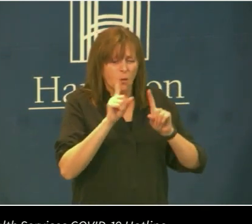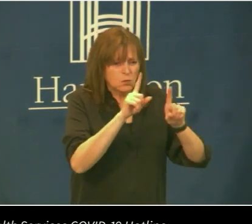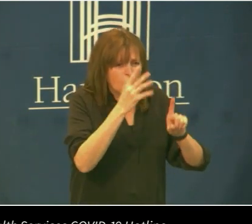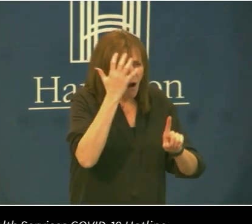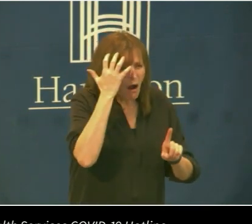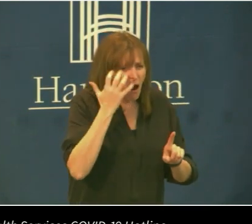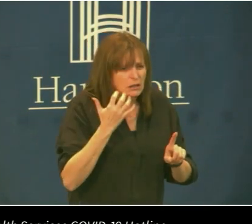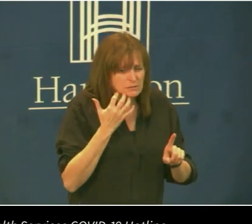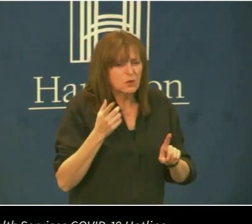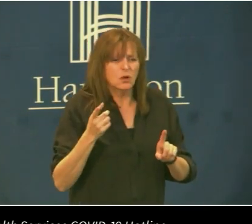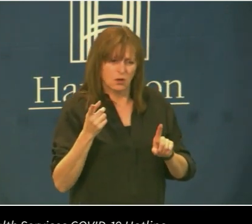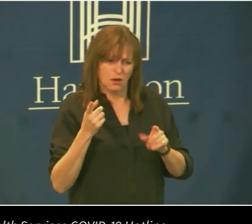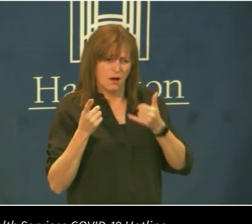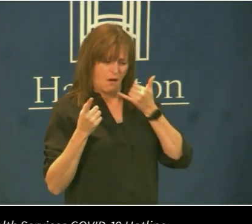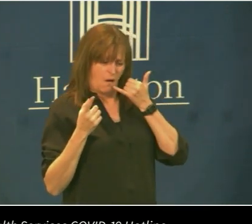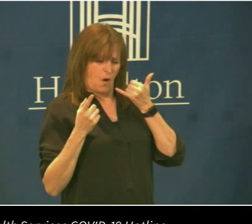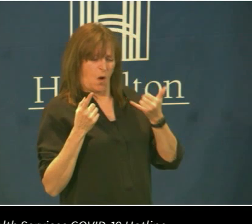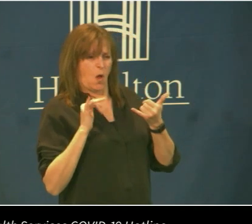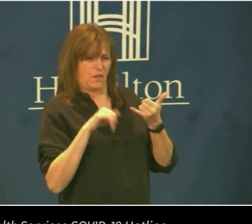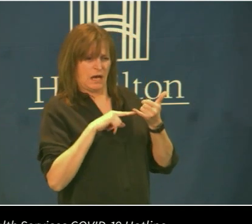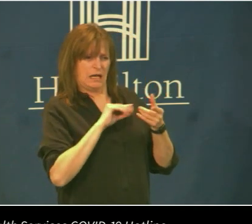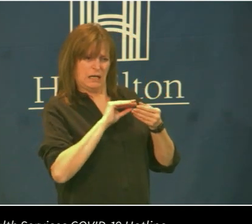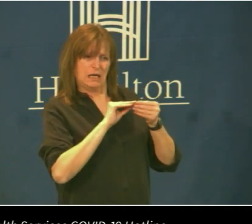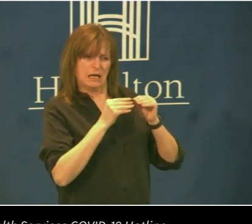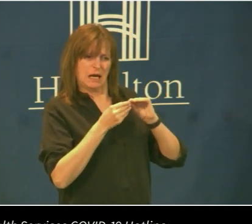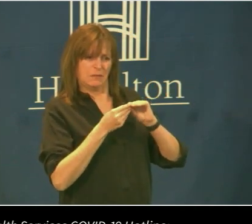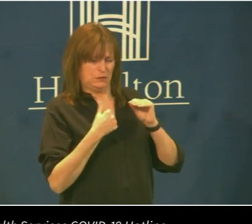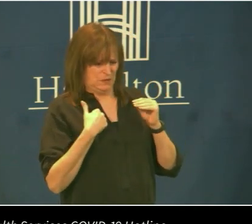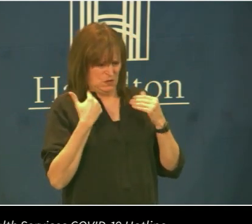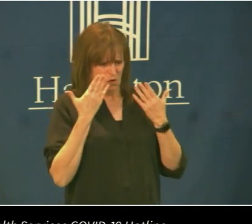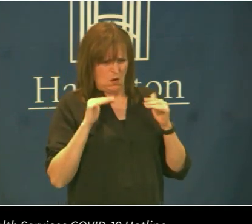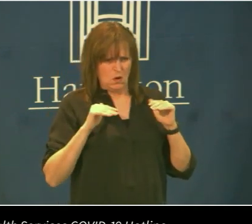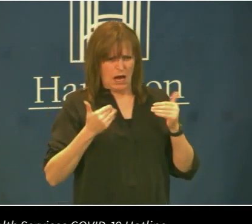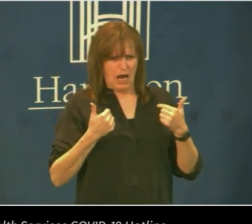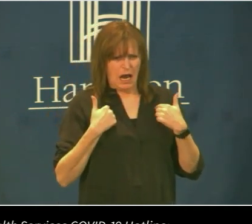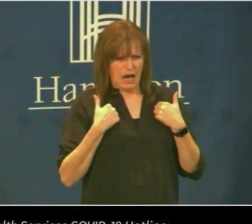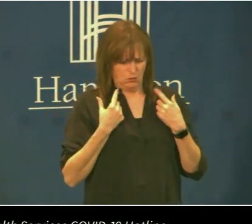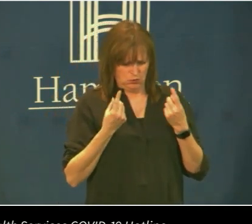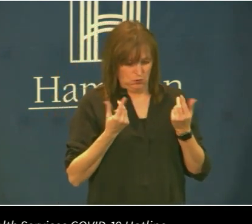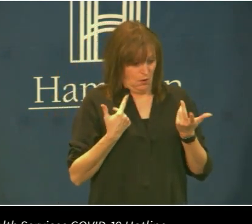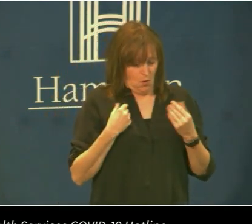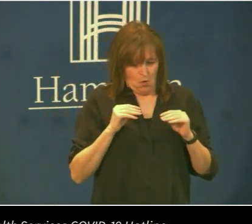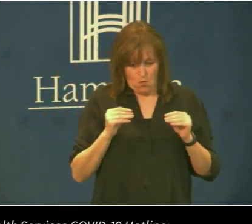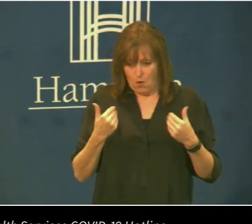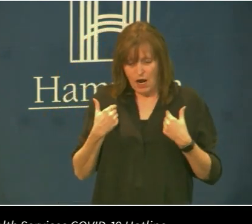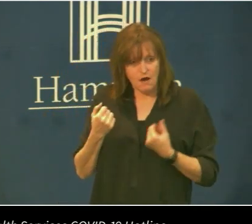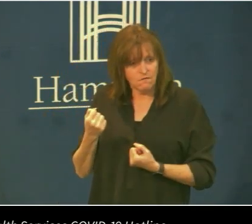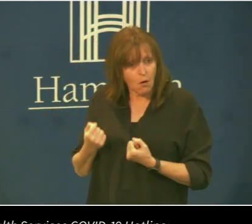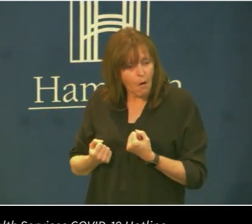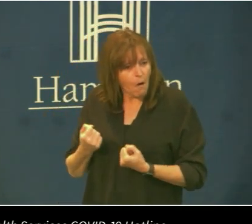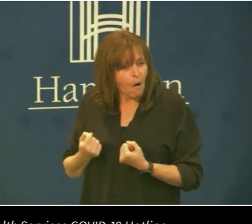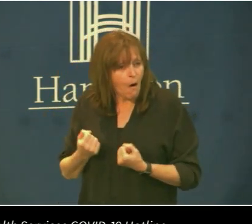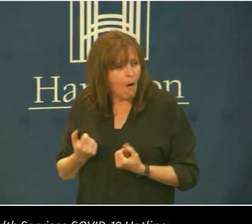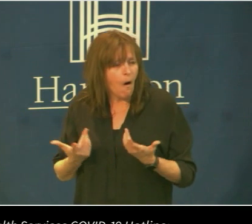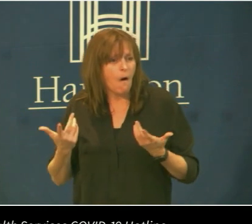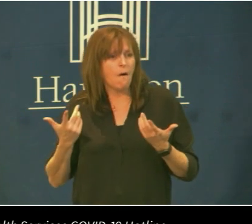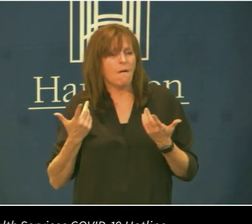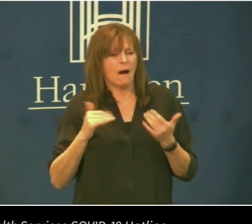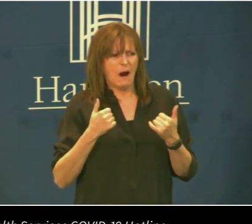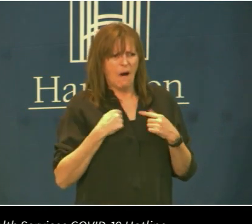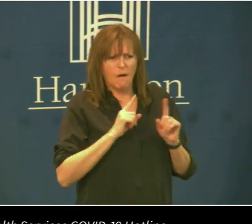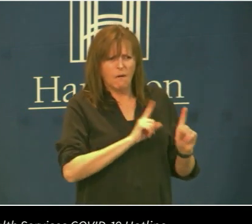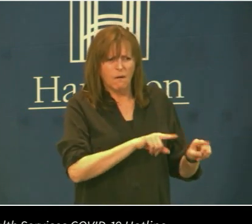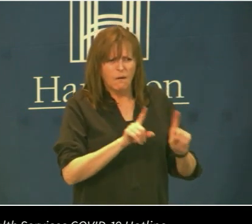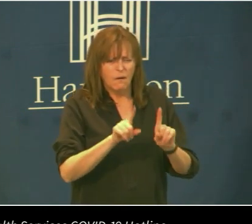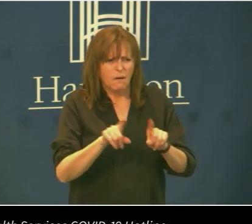safest transportation for them to use to make sure that, again, they don't find themselves inside of somebody else's 6-foot safety